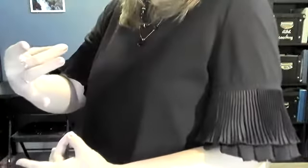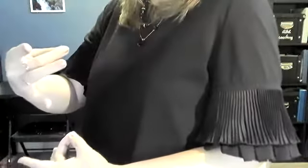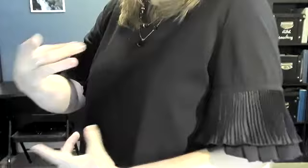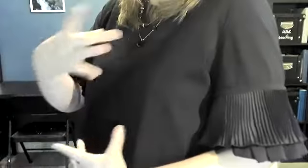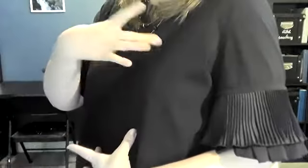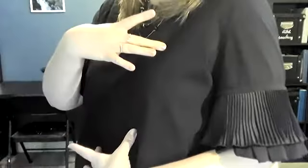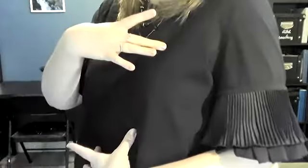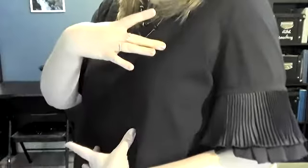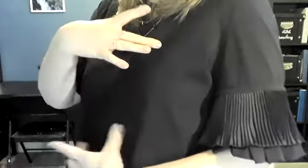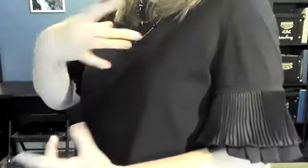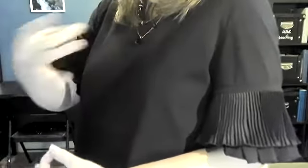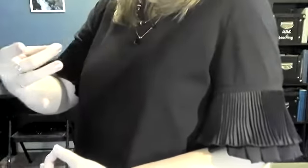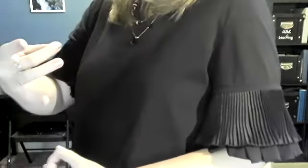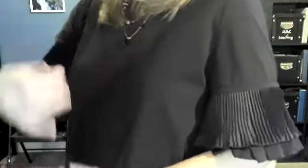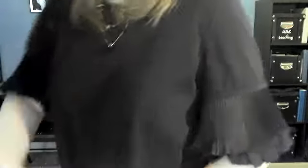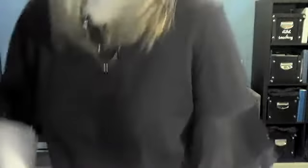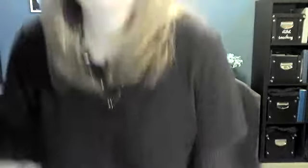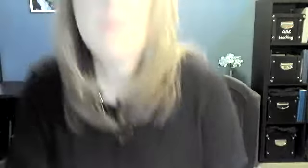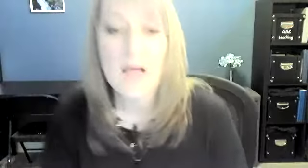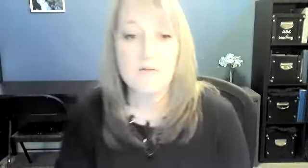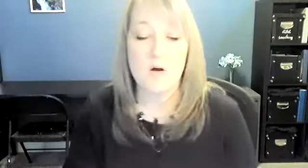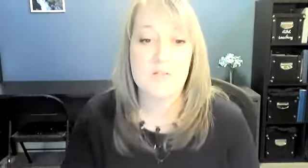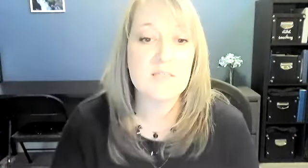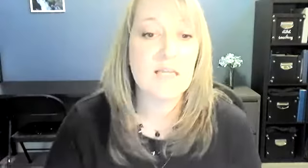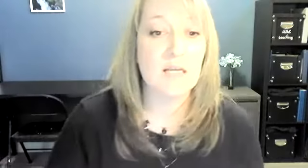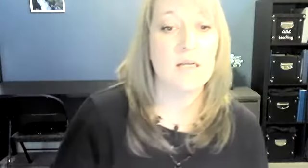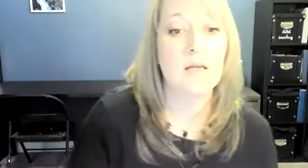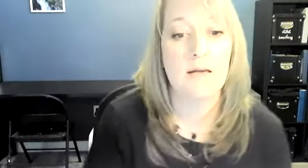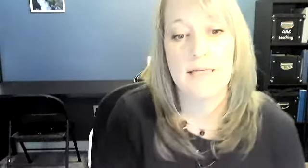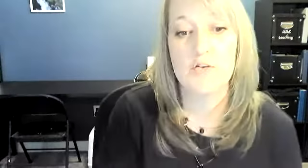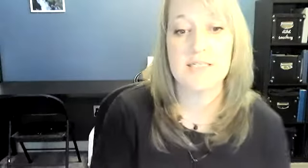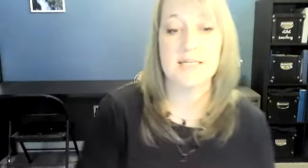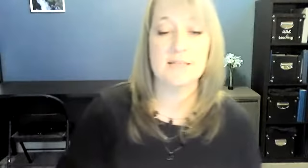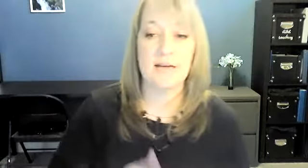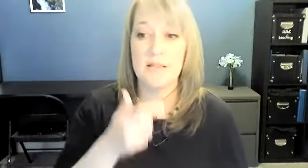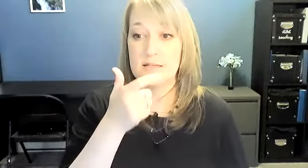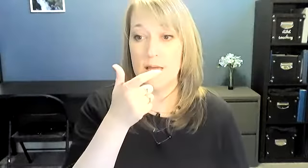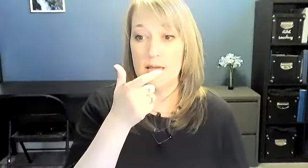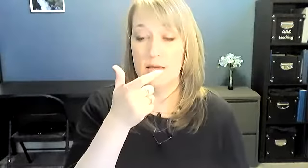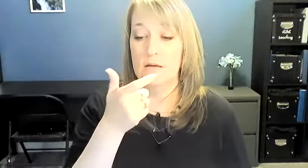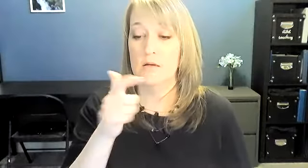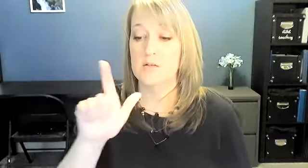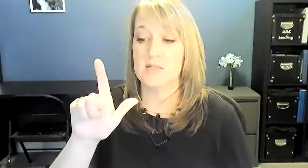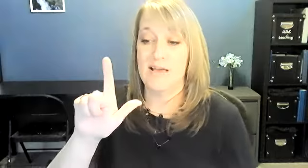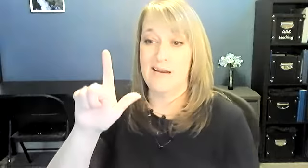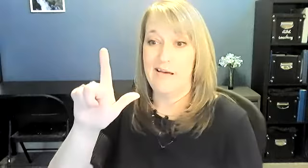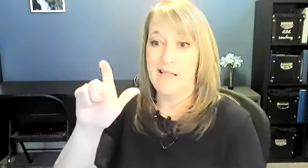Interesting. Interesting. I've also seen interesting signed this way. So it's that